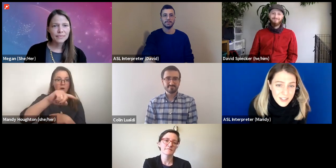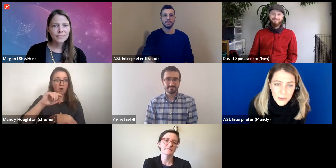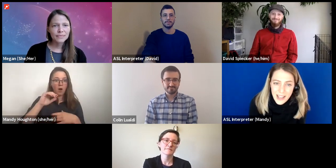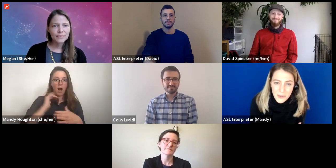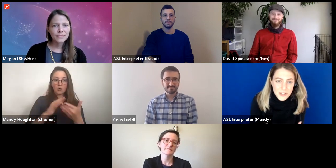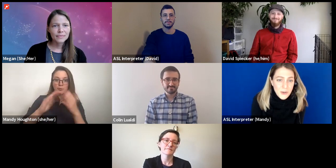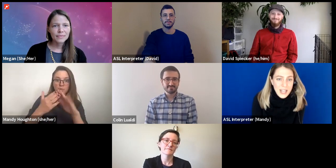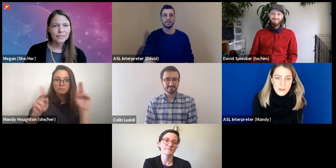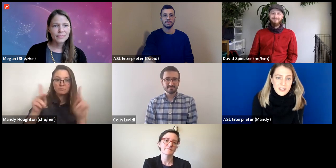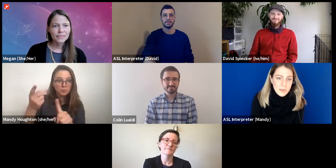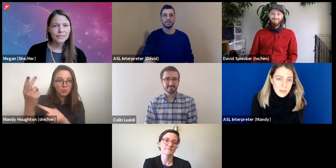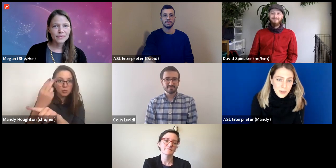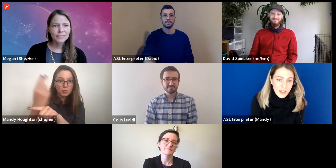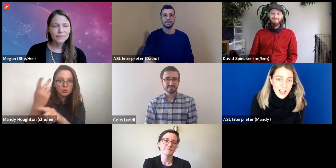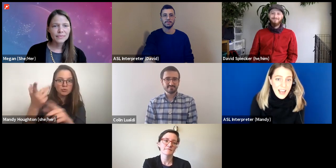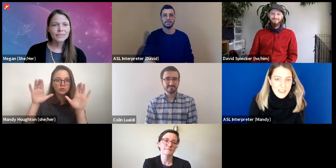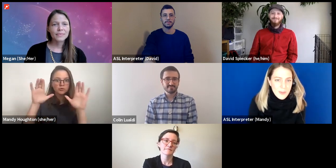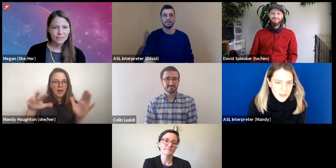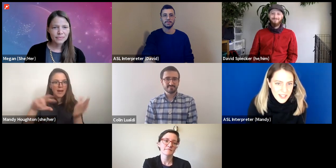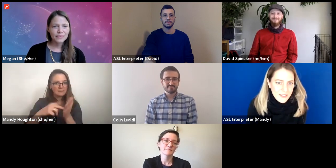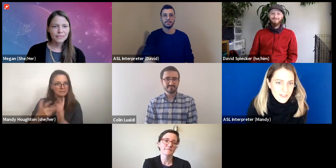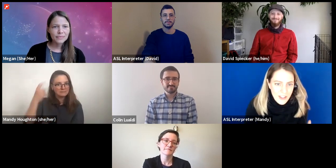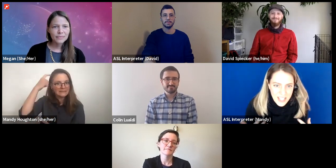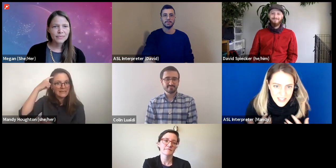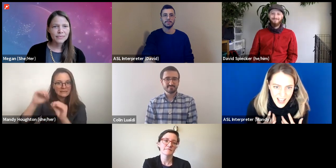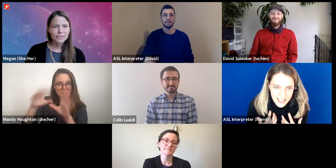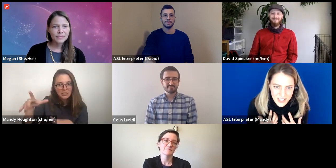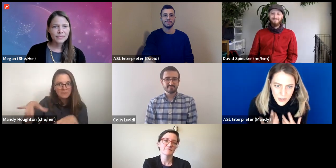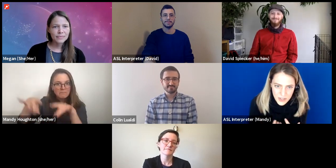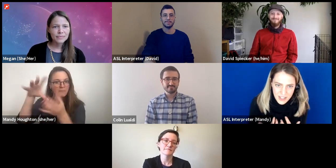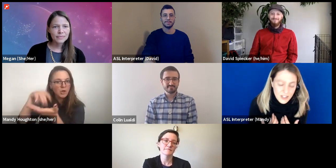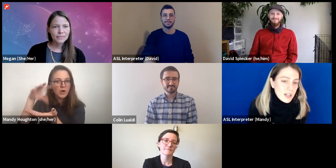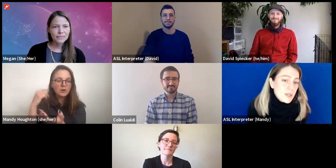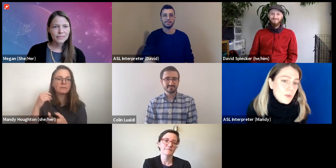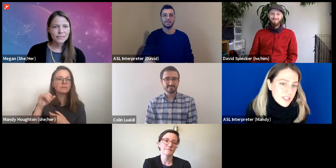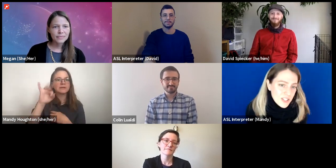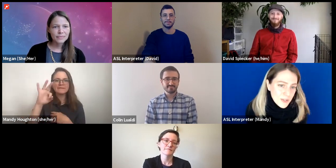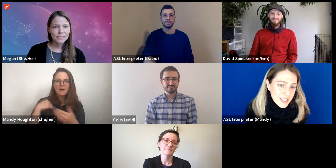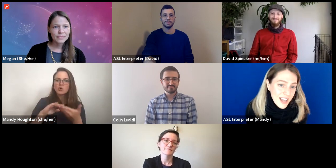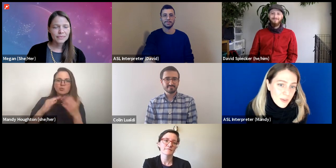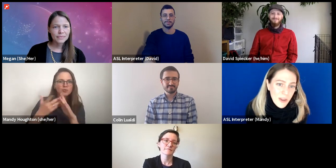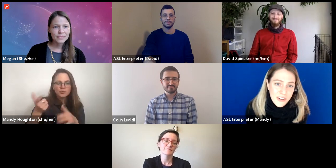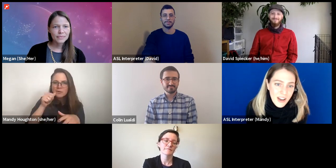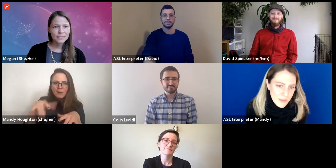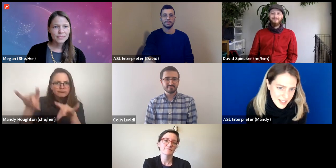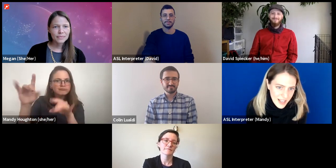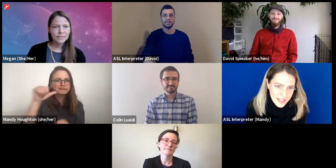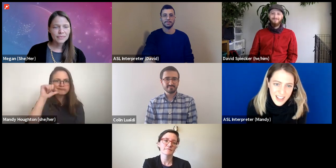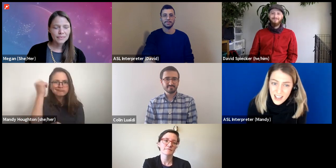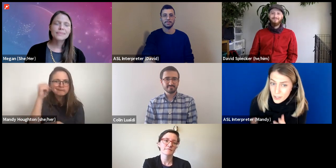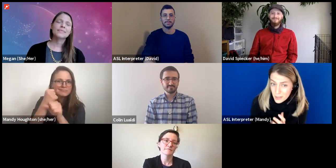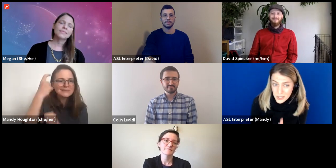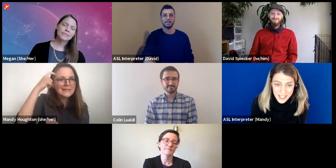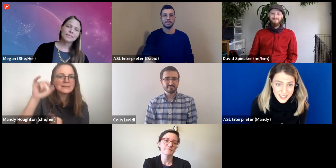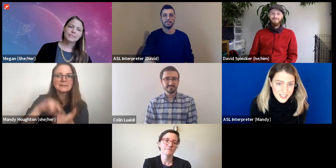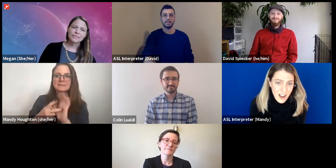it. So language goes out to the people, and the community of deaf scientists using this are going to be the ones to decide whether or not it makes sense.